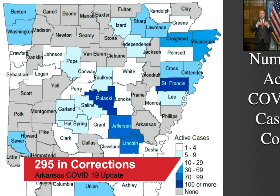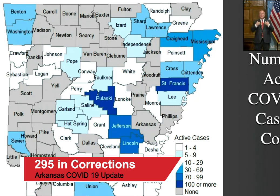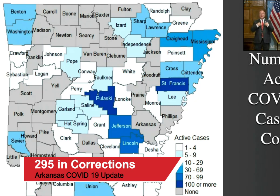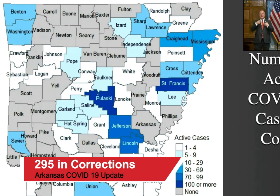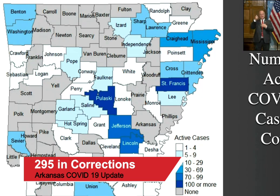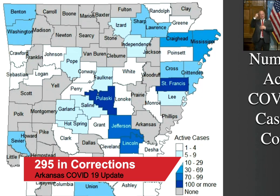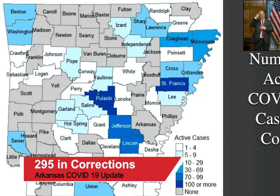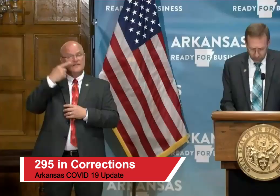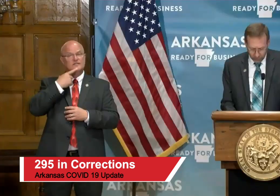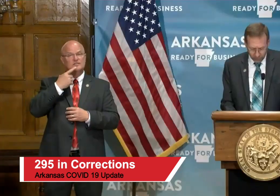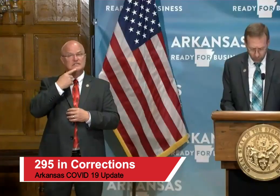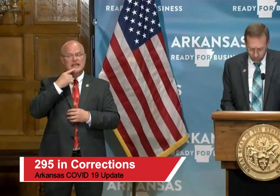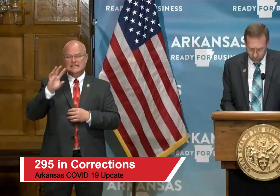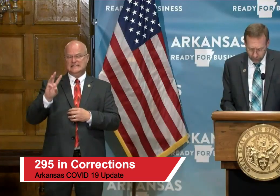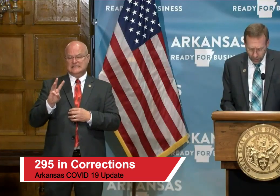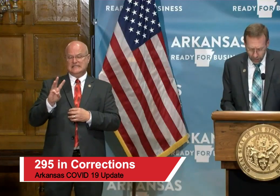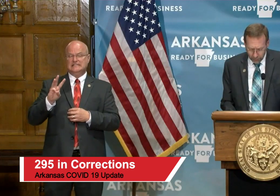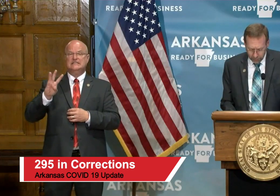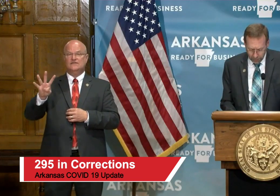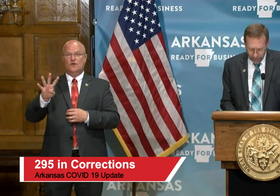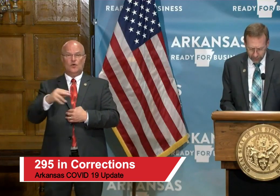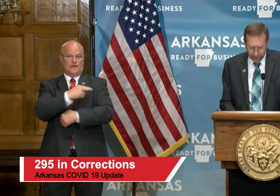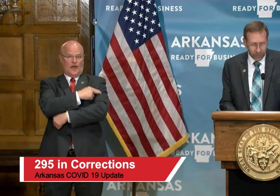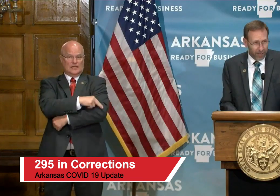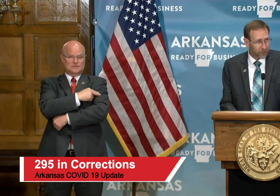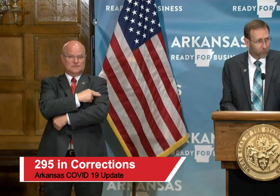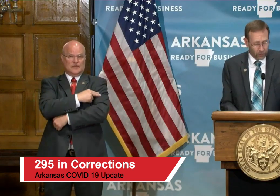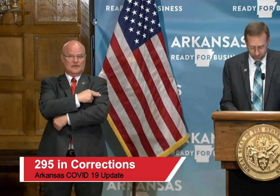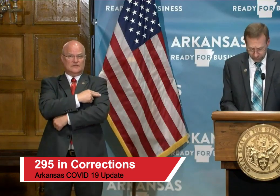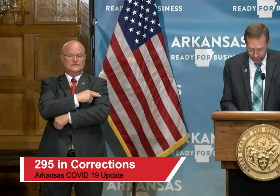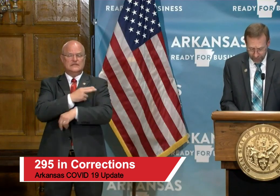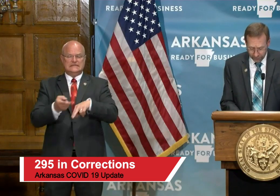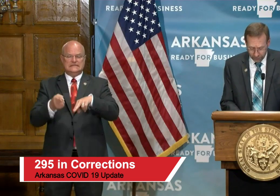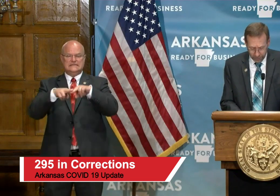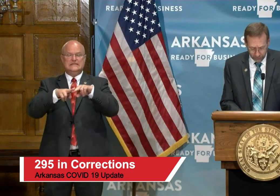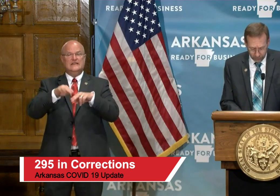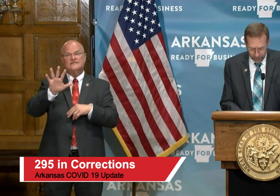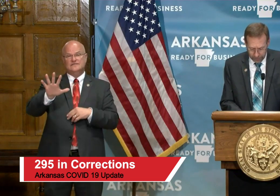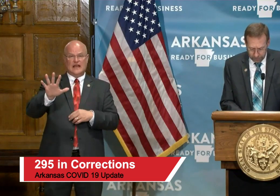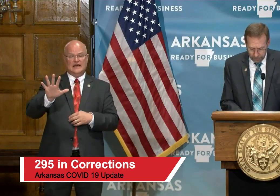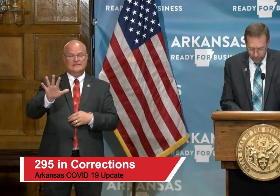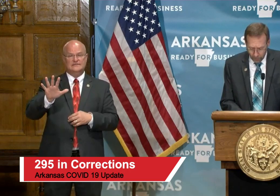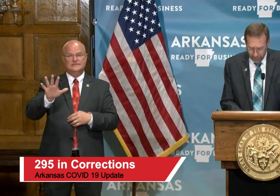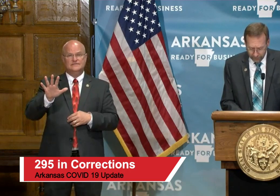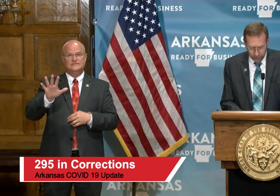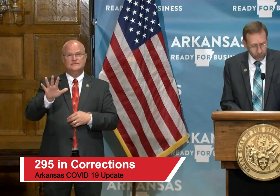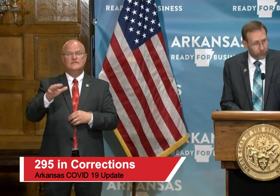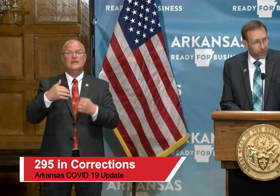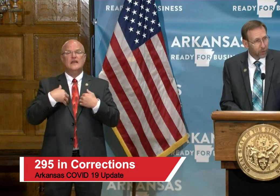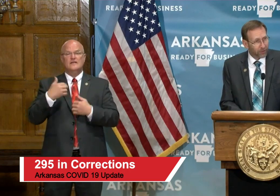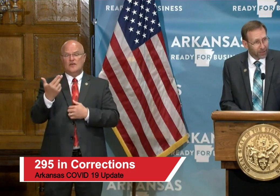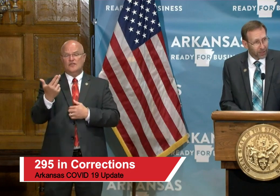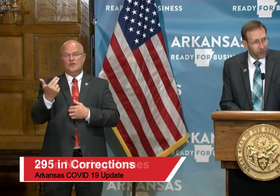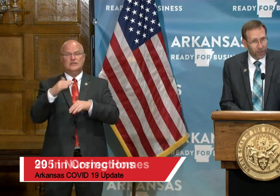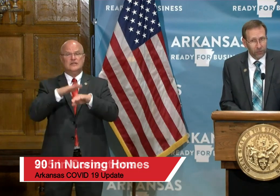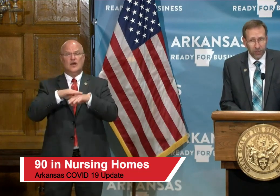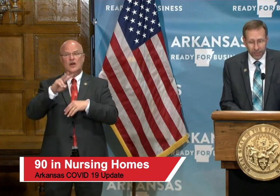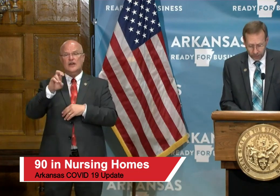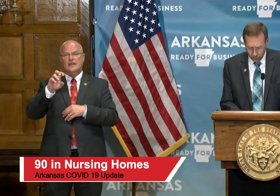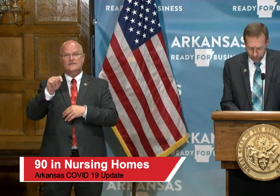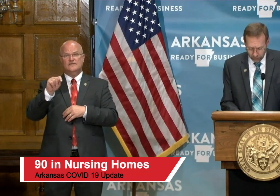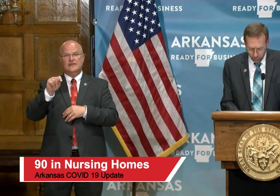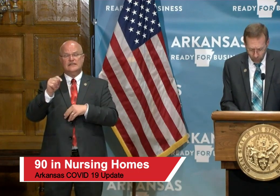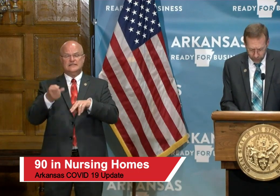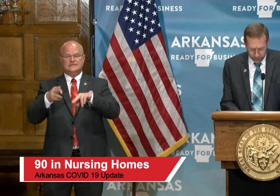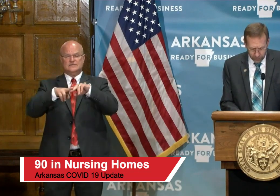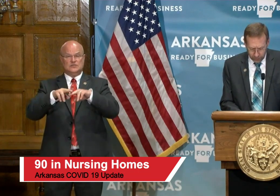as the Governor said, 64 currently hospitalized. That's a net increase of 5 from yesterday. We have 13 on a ventilator. That's a